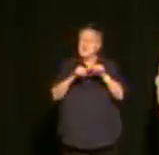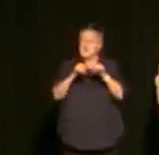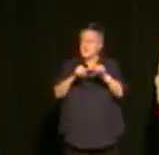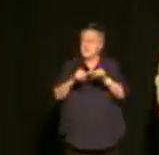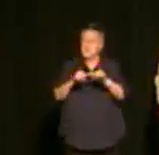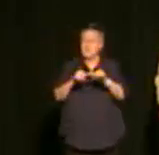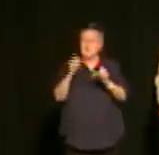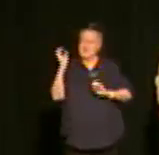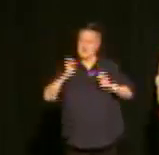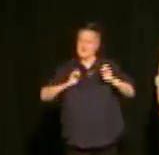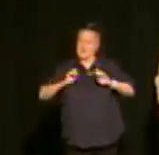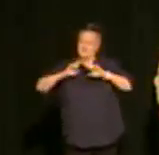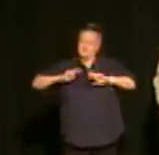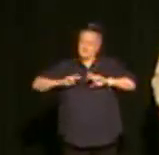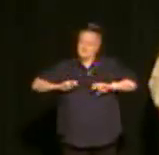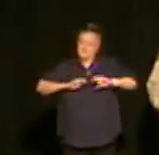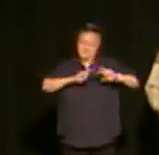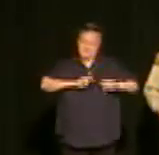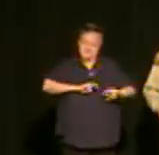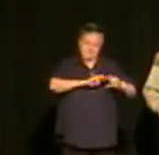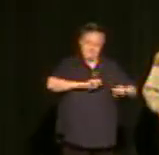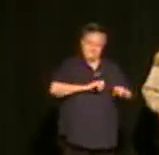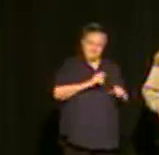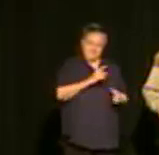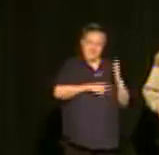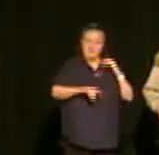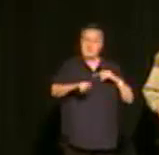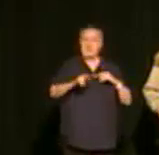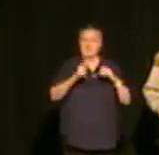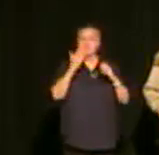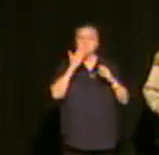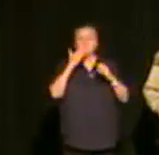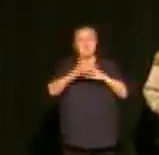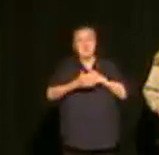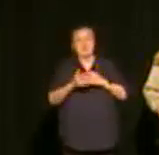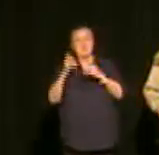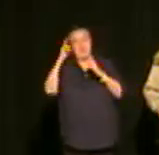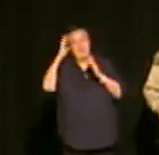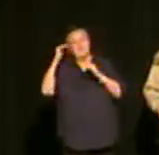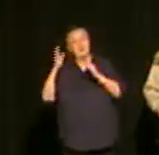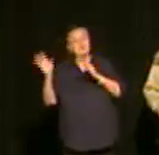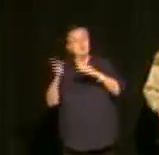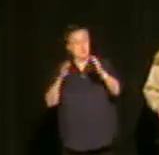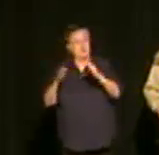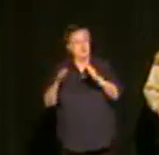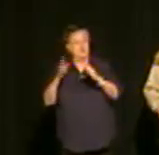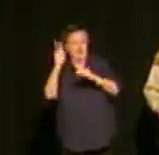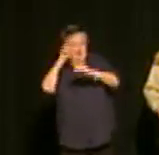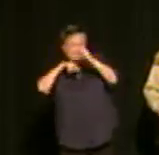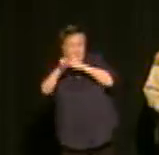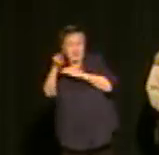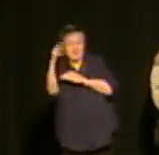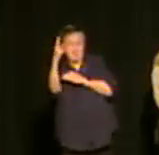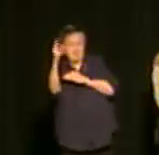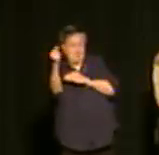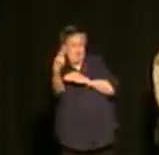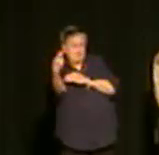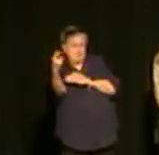our resources as needed through our next expected wind event, which is forecast for Wednesday and